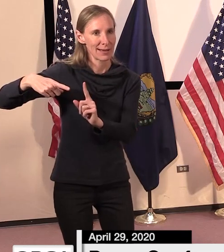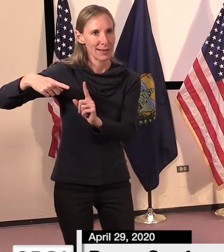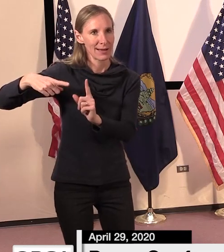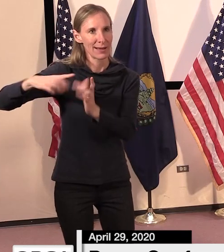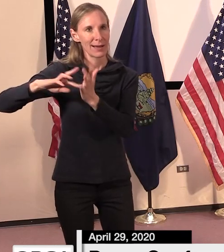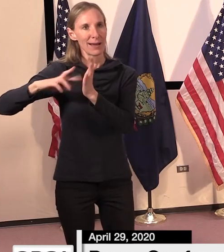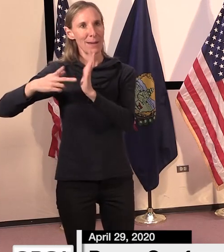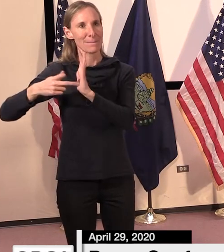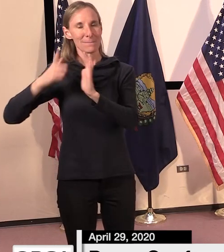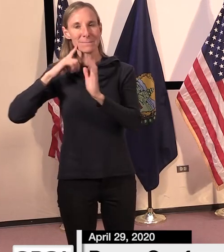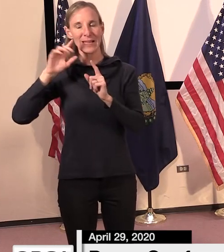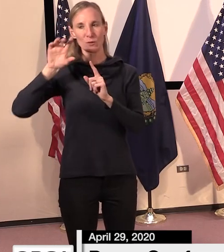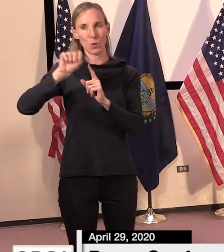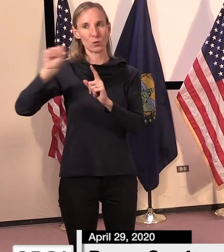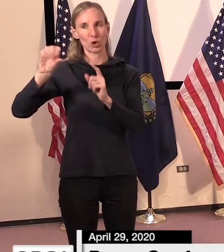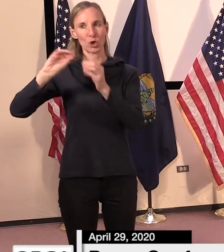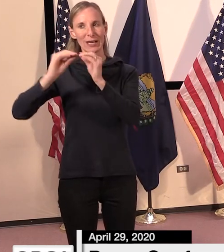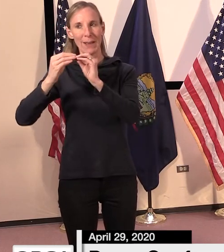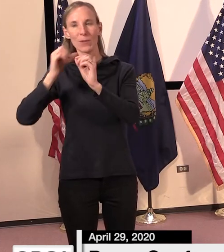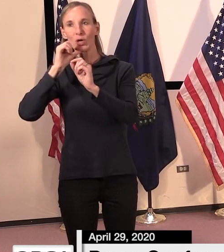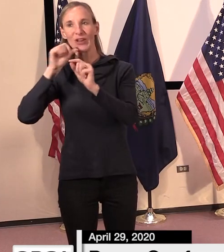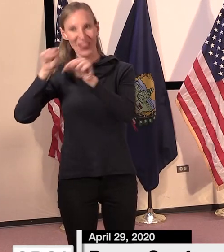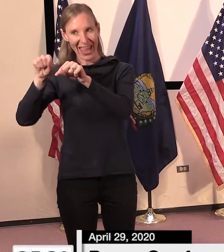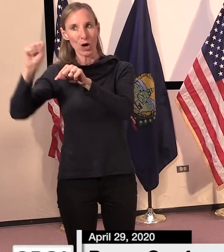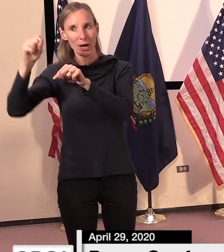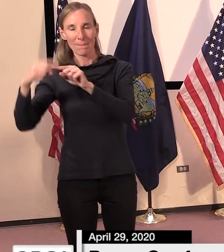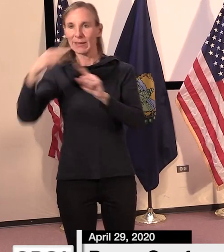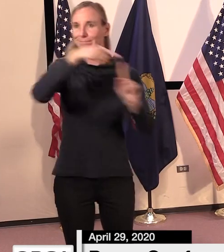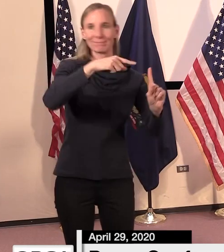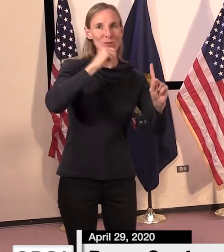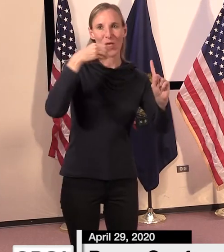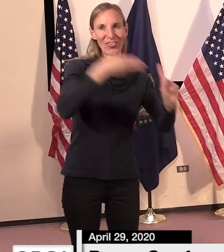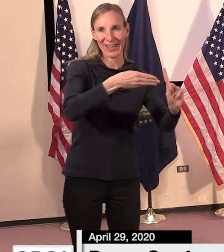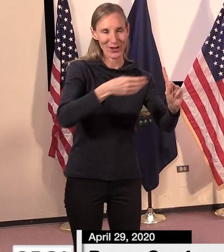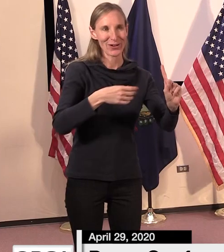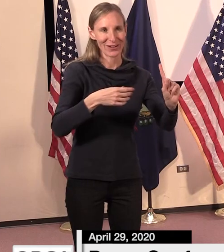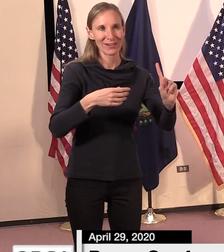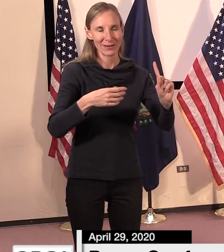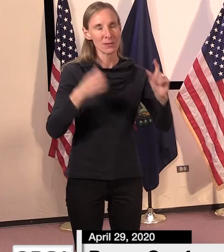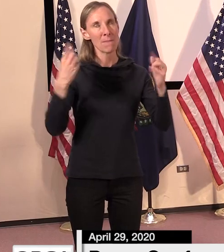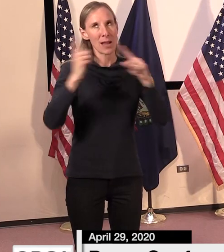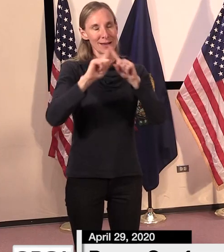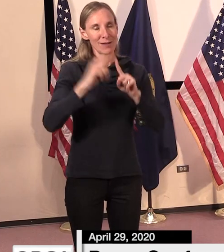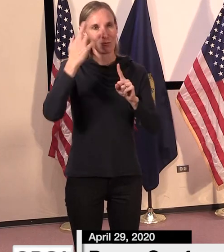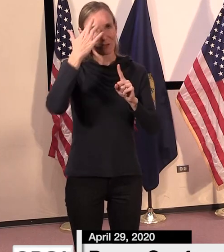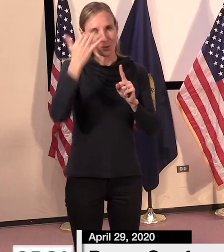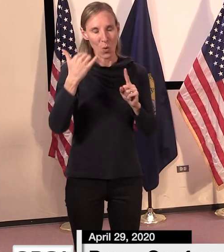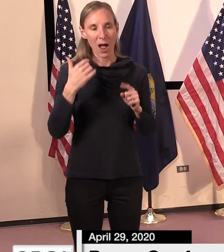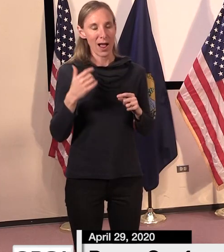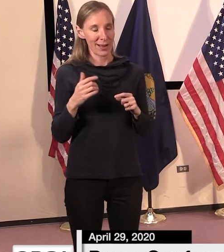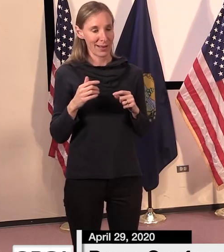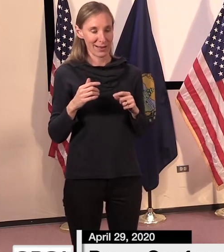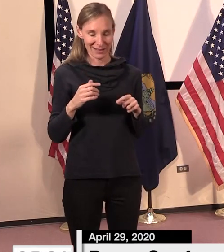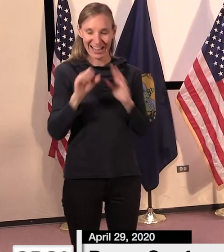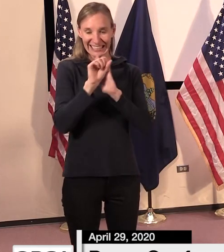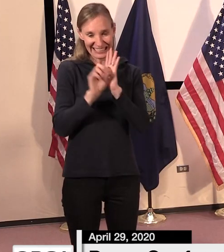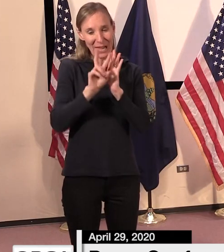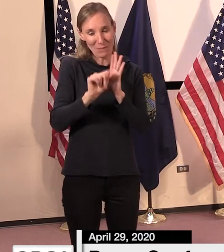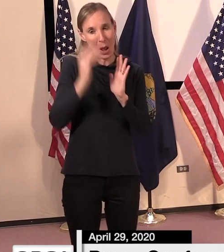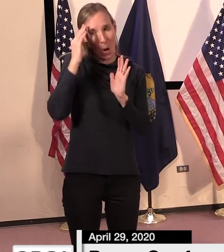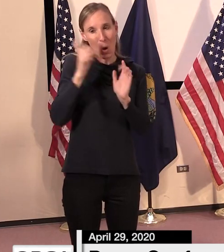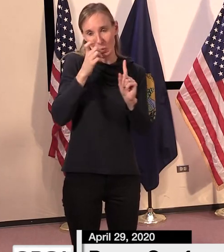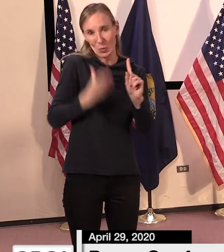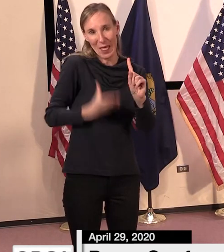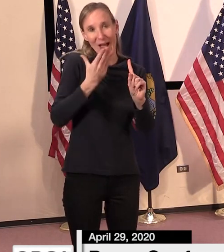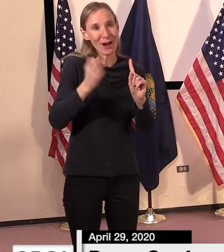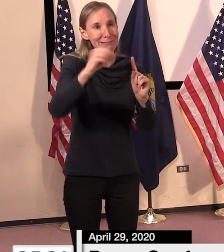portal to recognize them. So there's a whole host of reasons. It's not that the department didn't recognize their Social Security number in